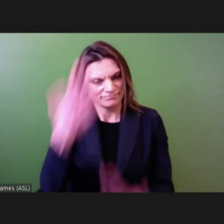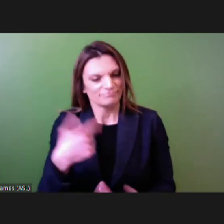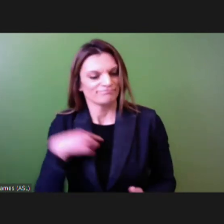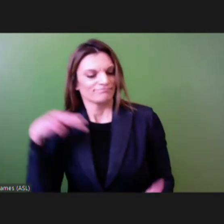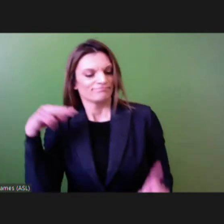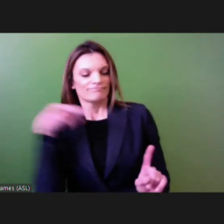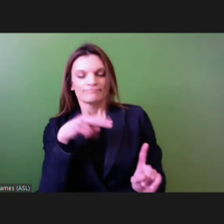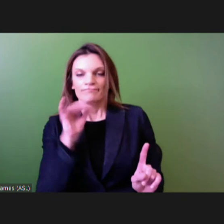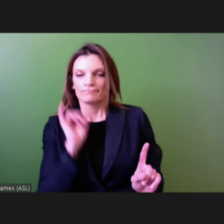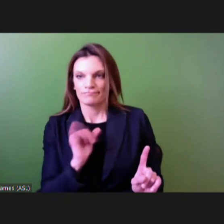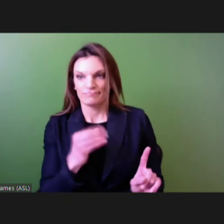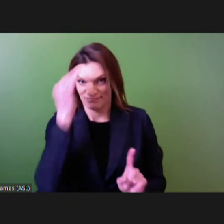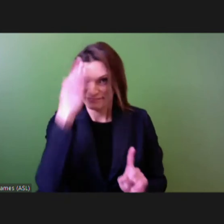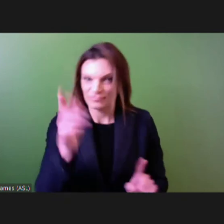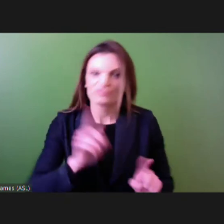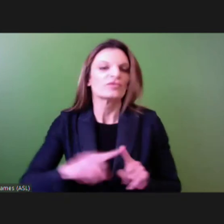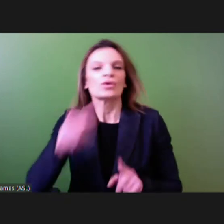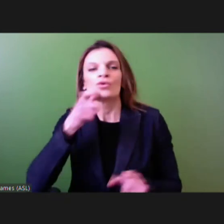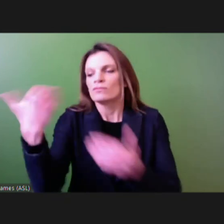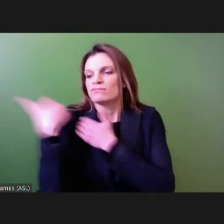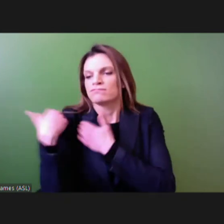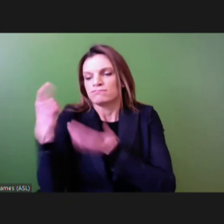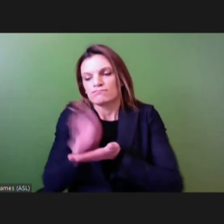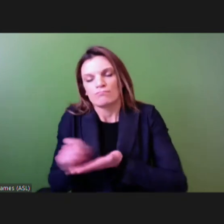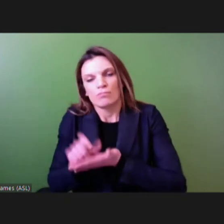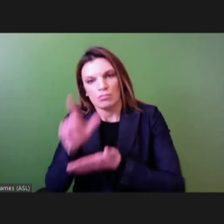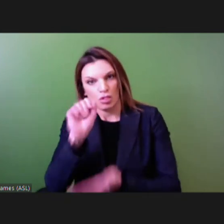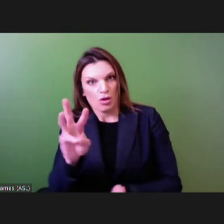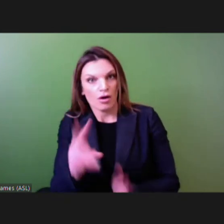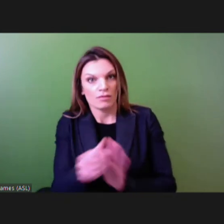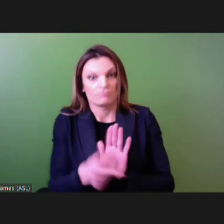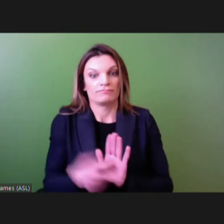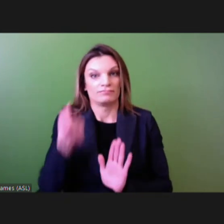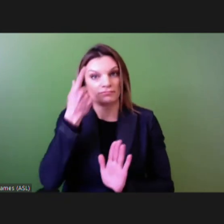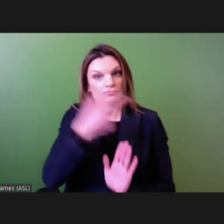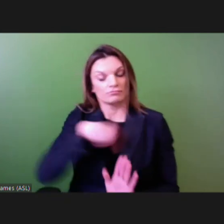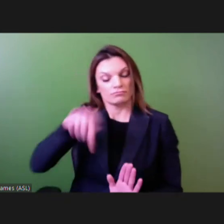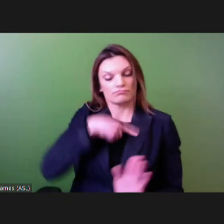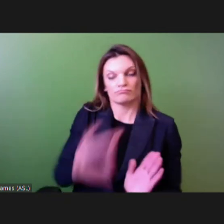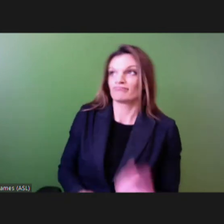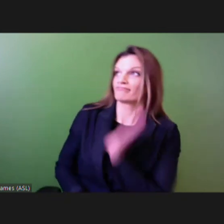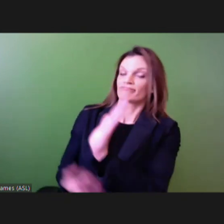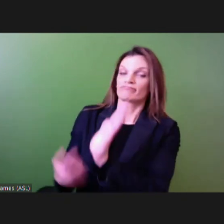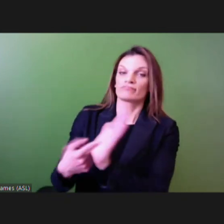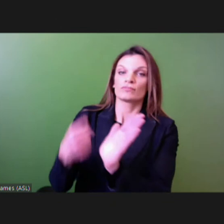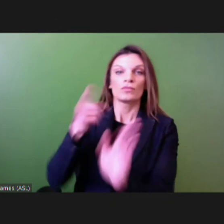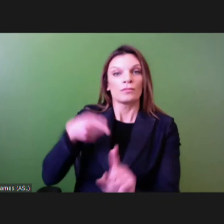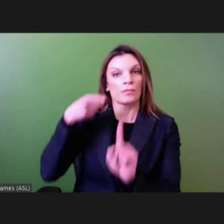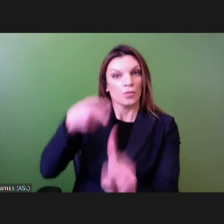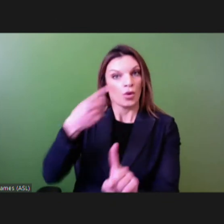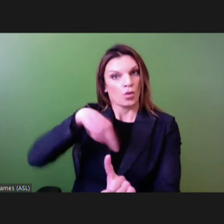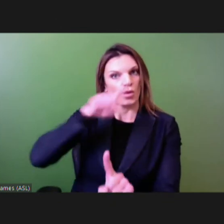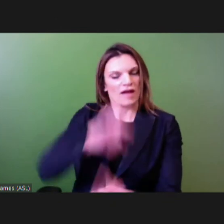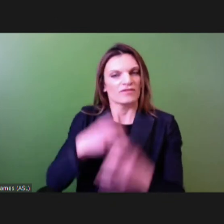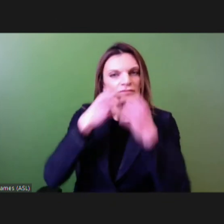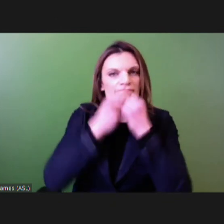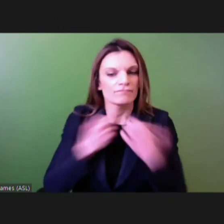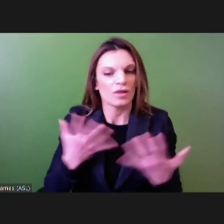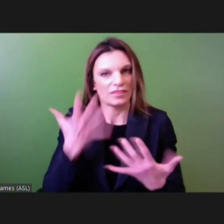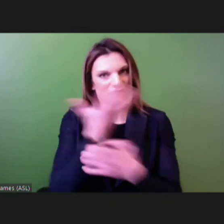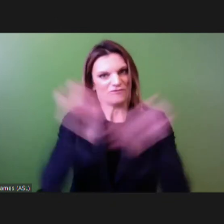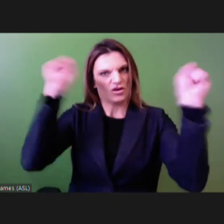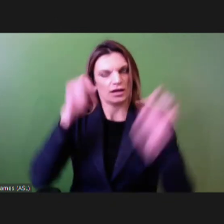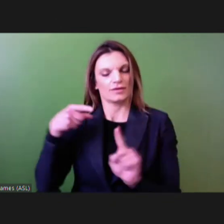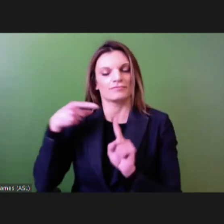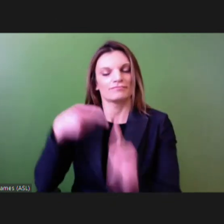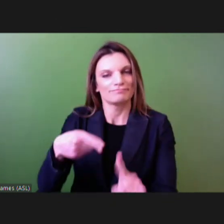lawmakers at all levels of government have an obligation to uphold our democratic principles by respecting the freedom to vote